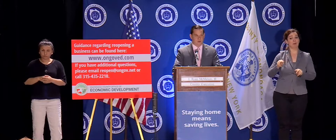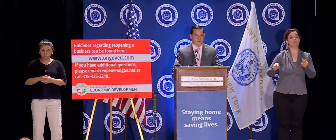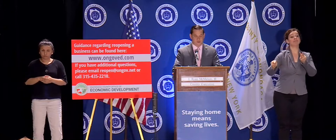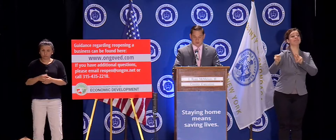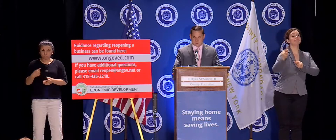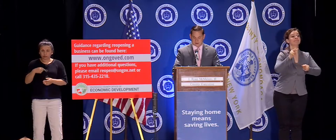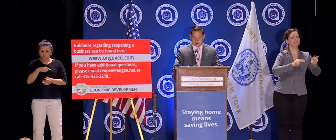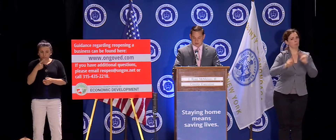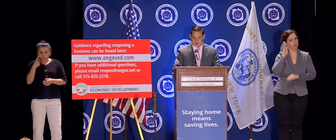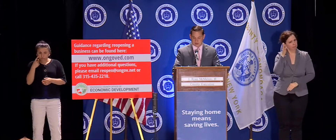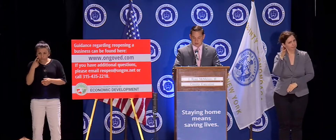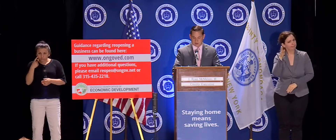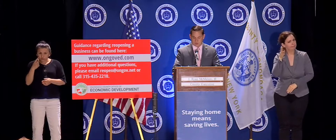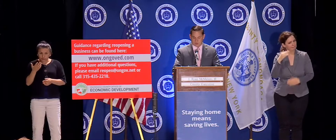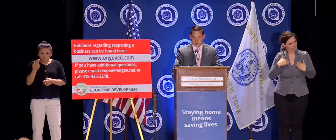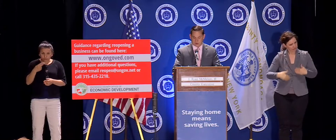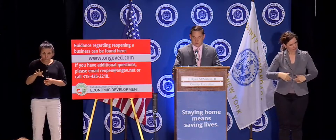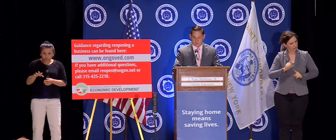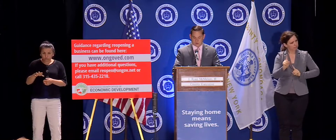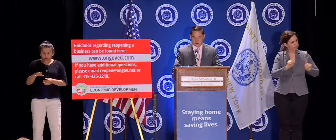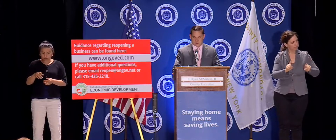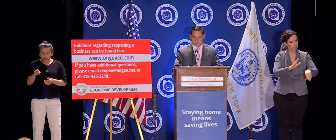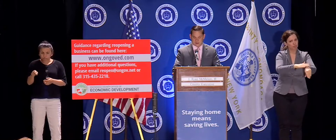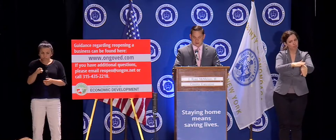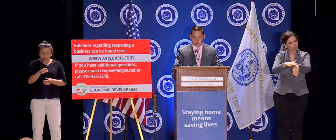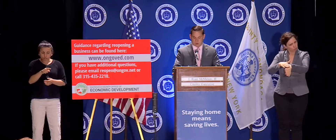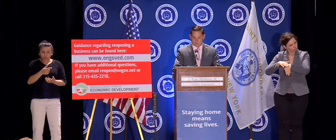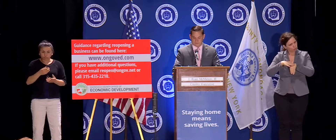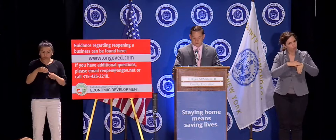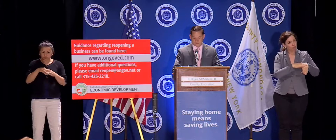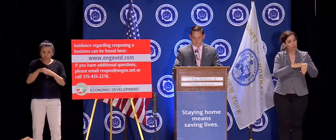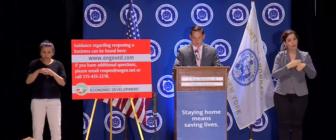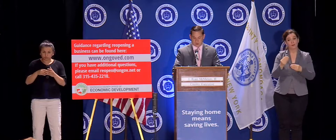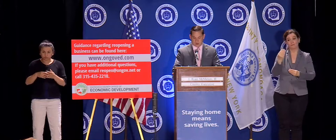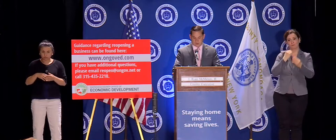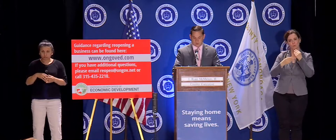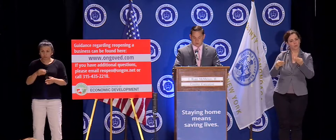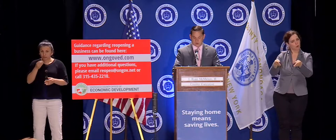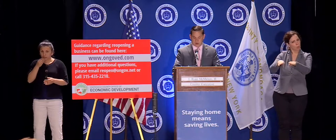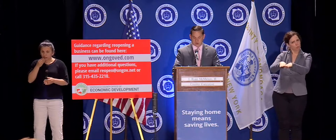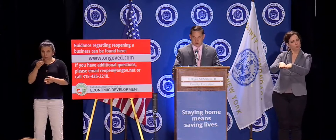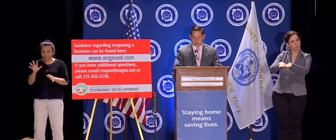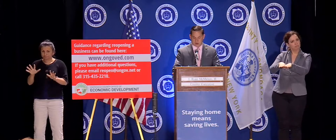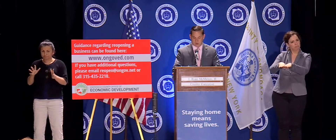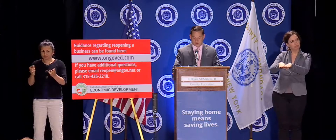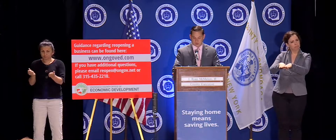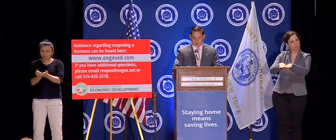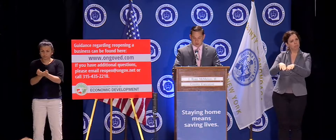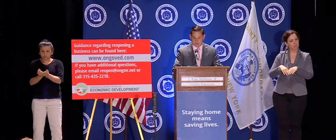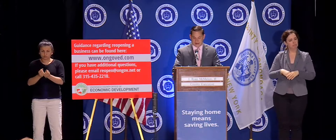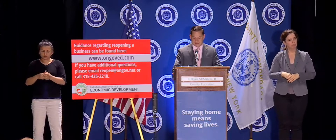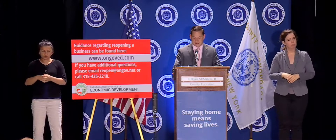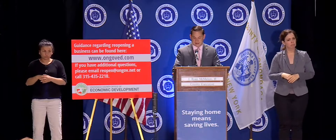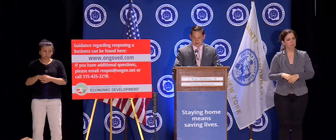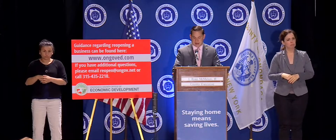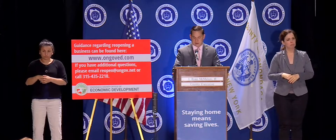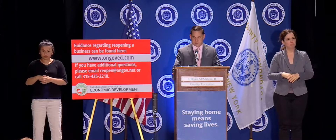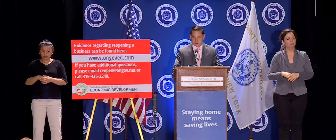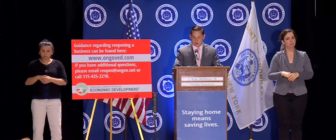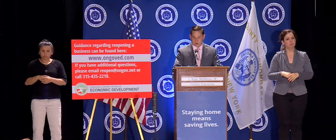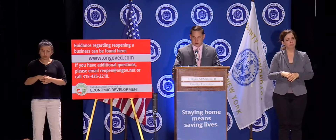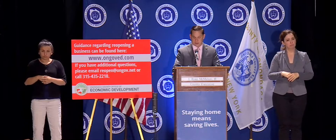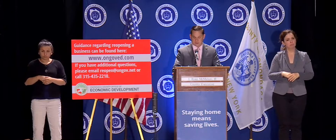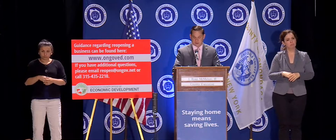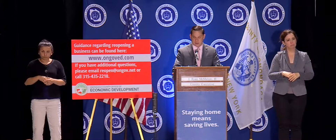for physical distancing. There will be no food service at this point. There will be directional arrows painted on